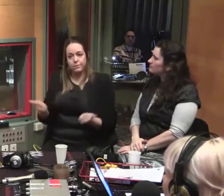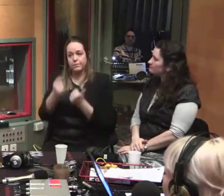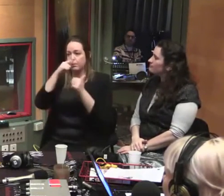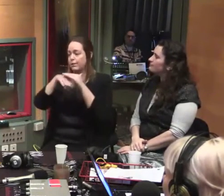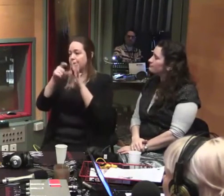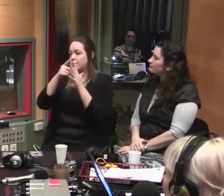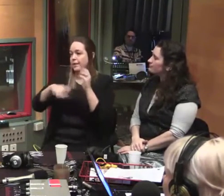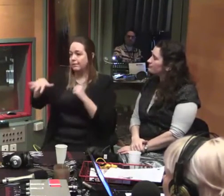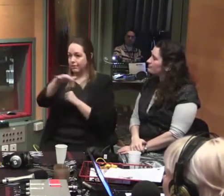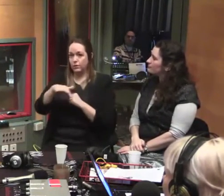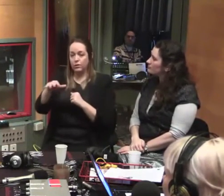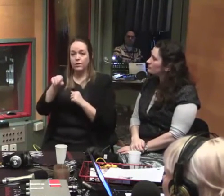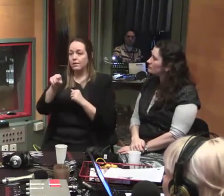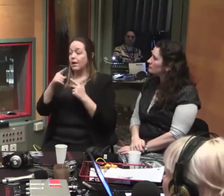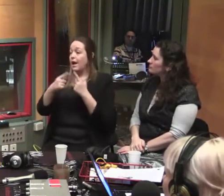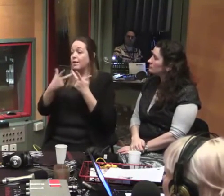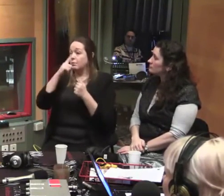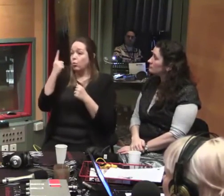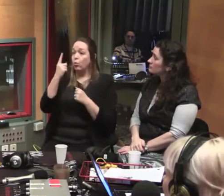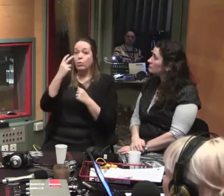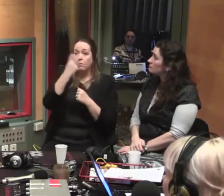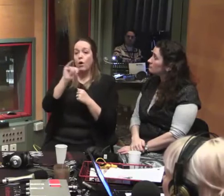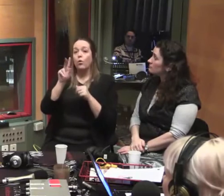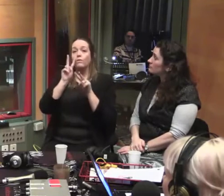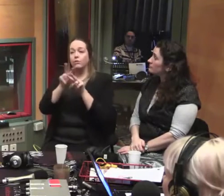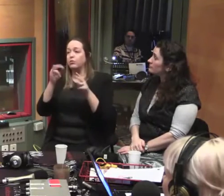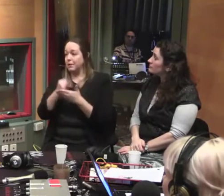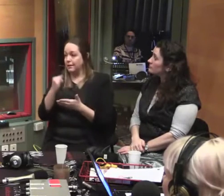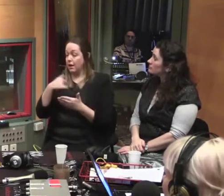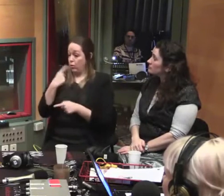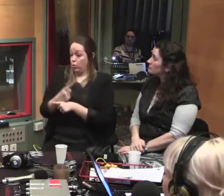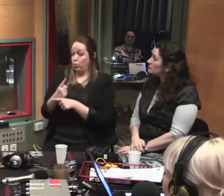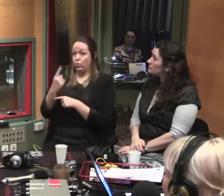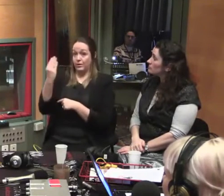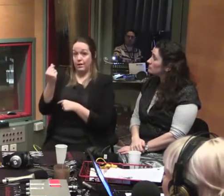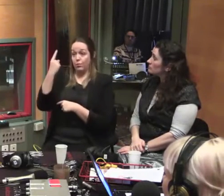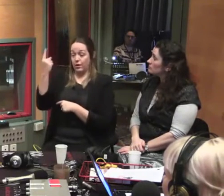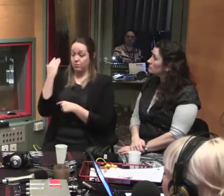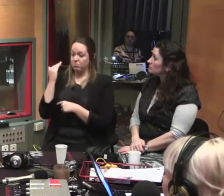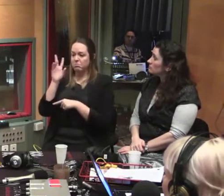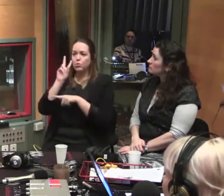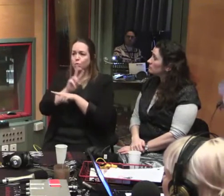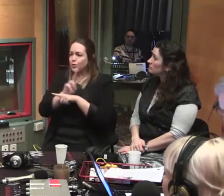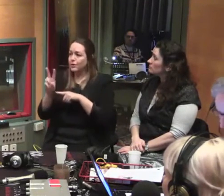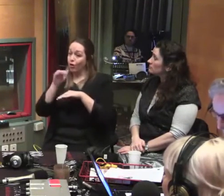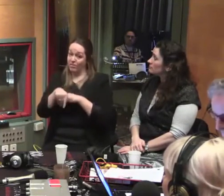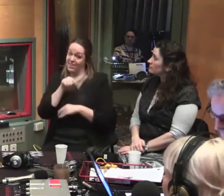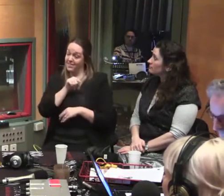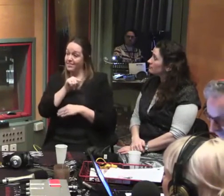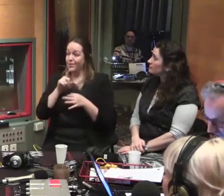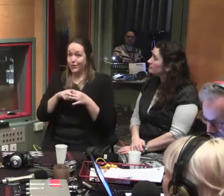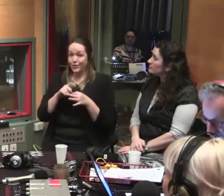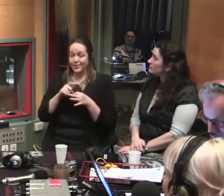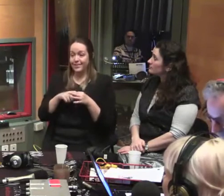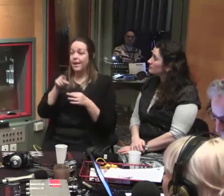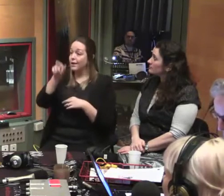who are of the view, and other people who are blind or vision impaired. And I was actually talking to someone a couple of weeks ago about this very subject.